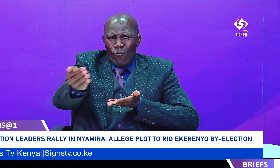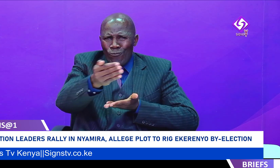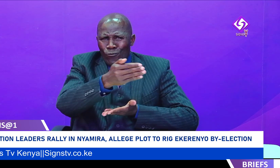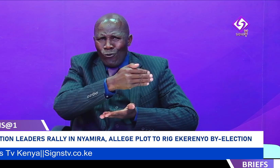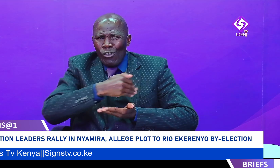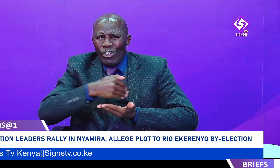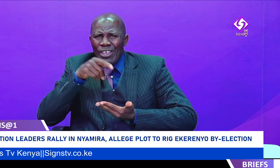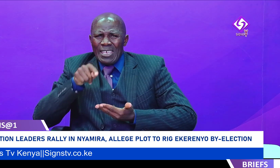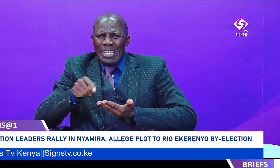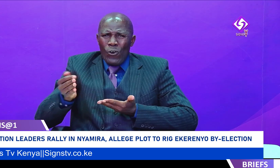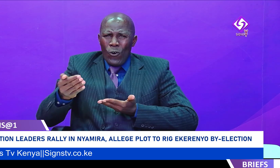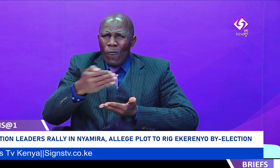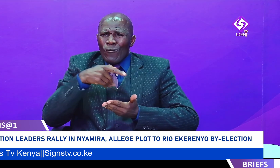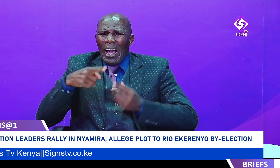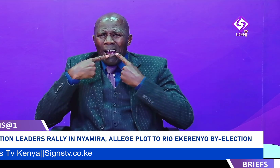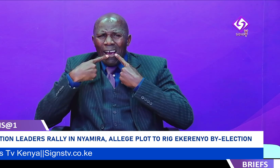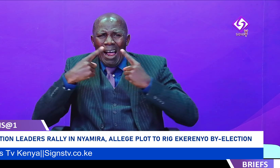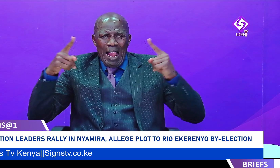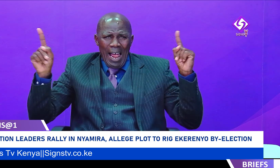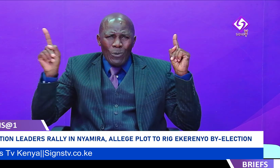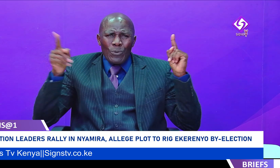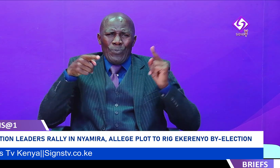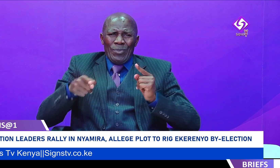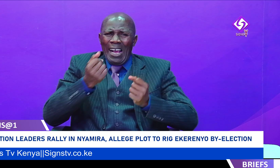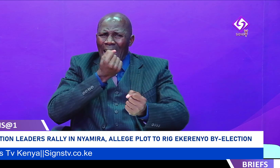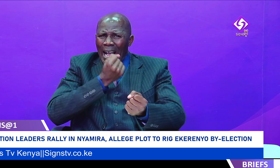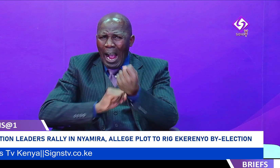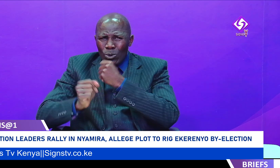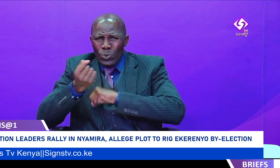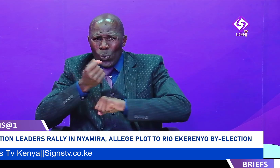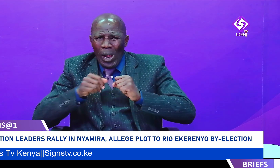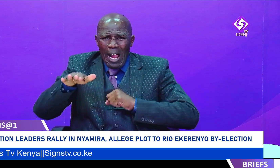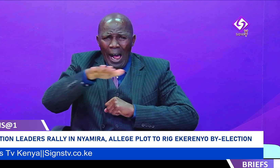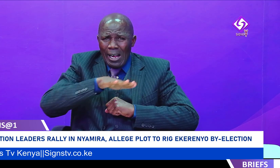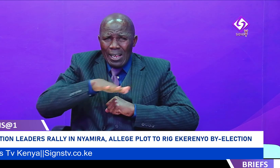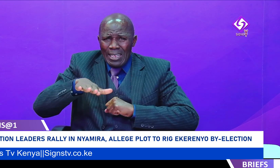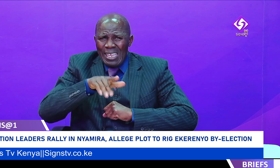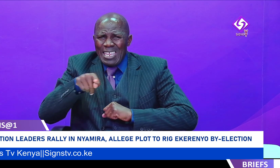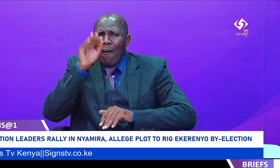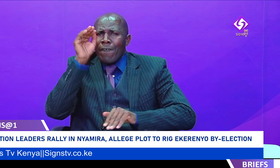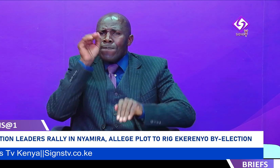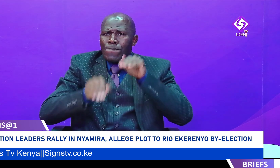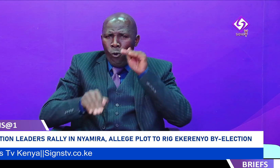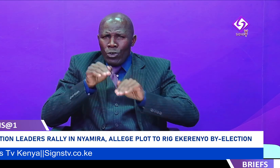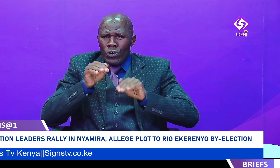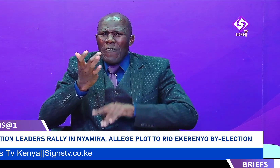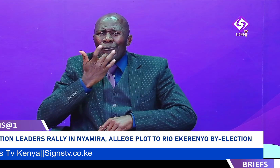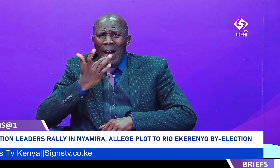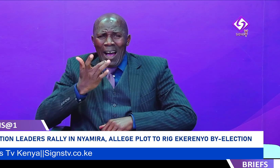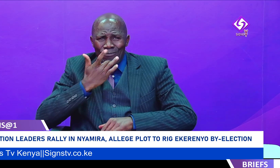The leaders collectively claimed there was an active plot to rig the by-election in